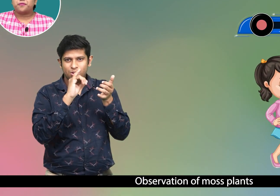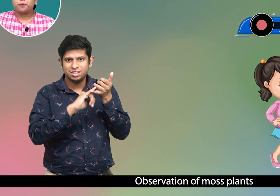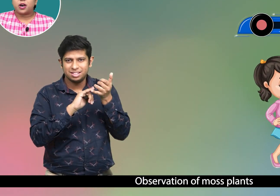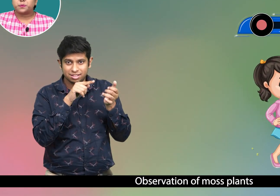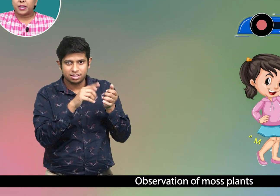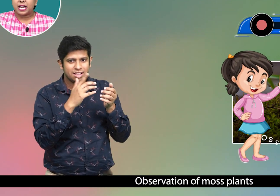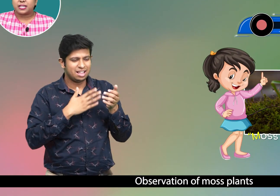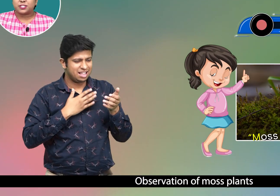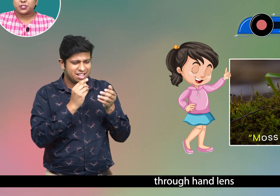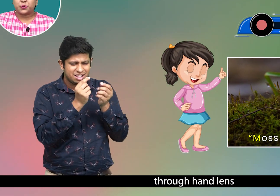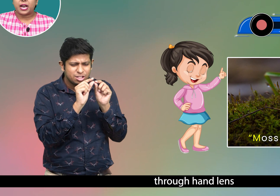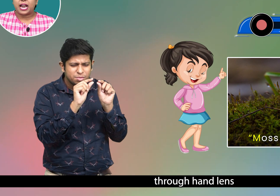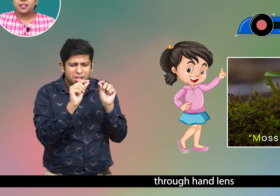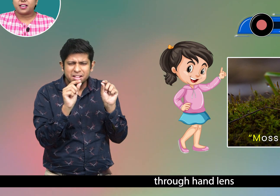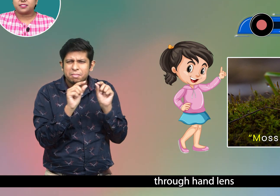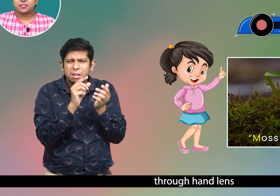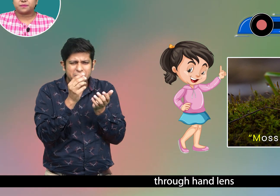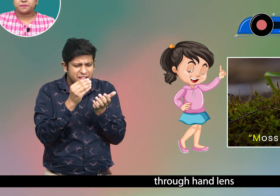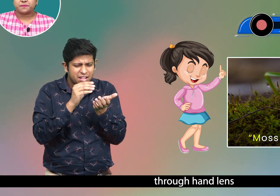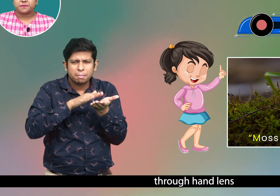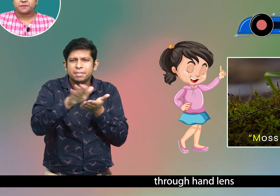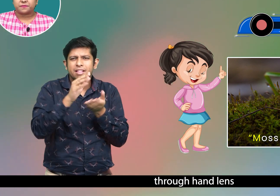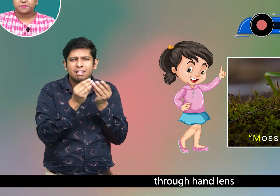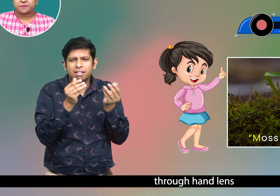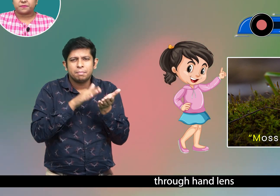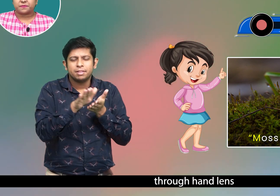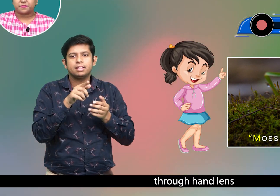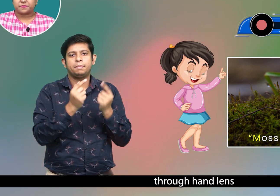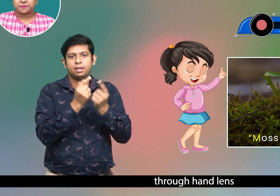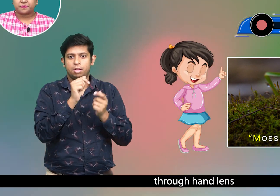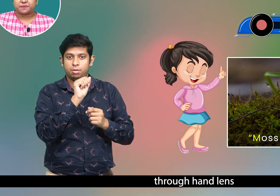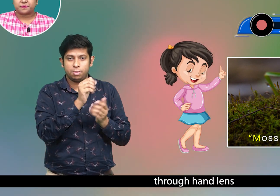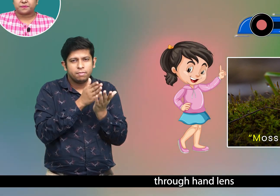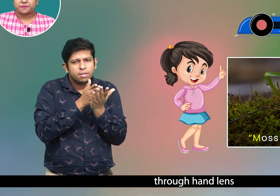Observation of moss plants through hand lens.